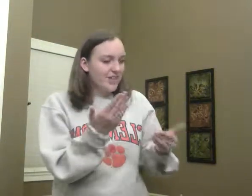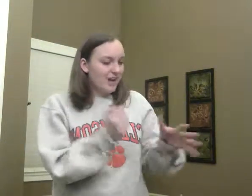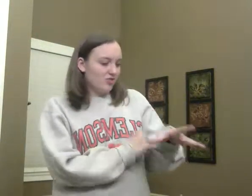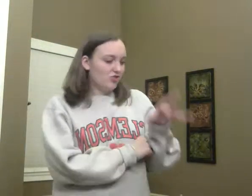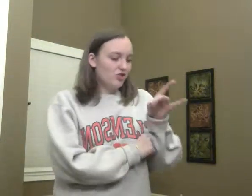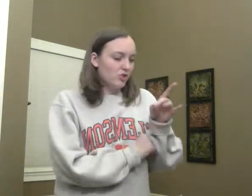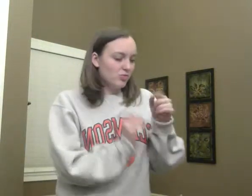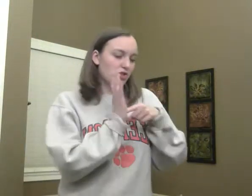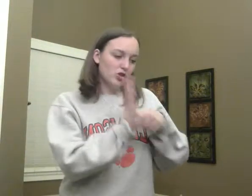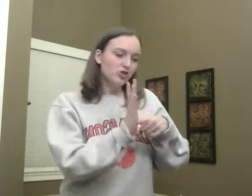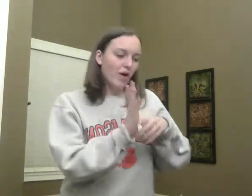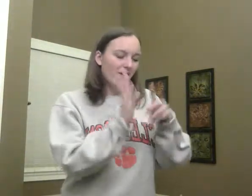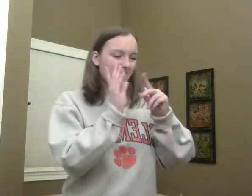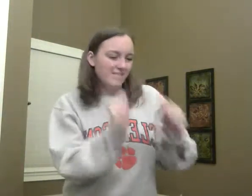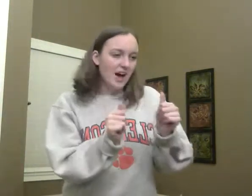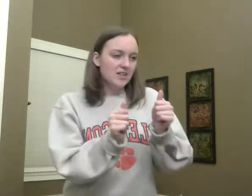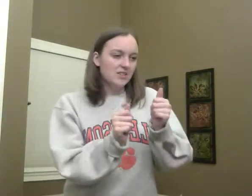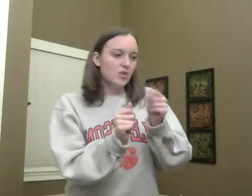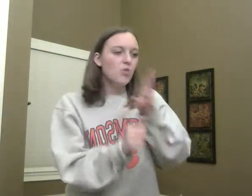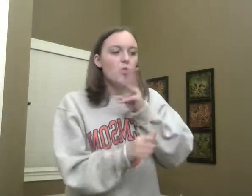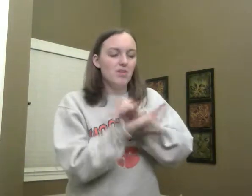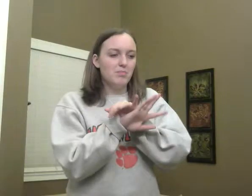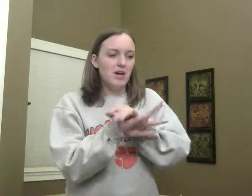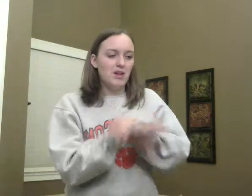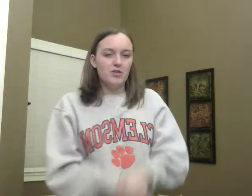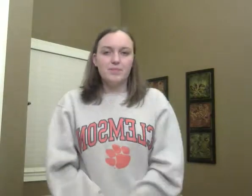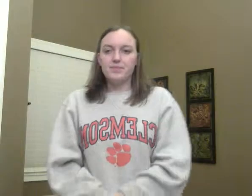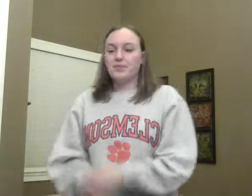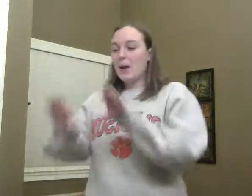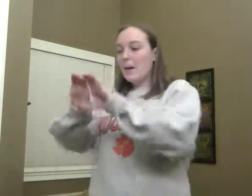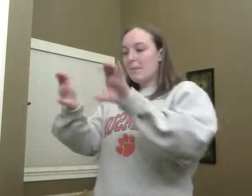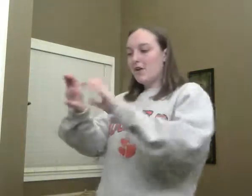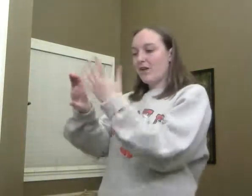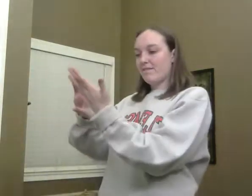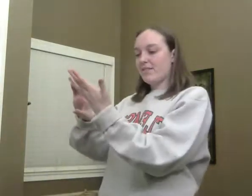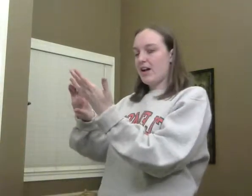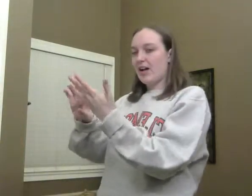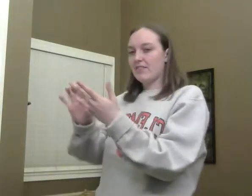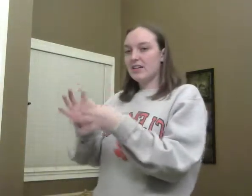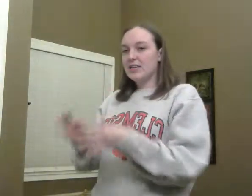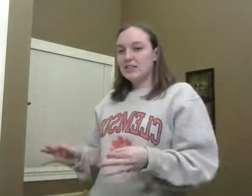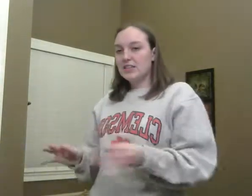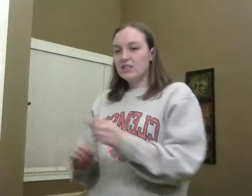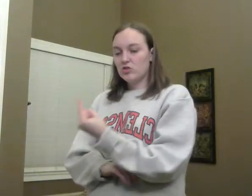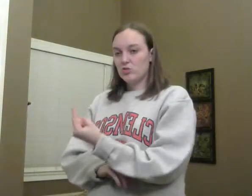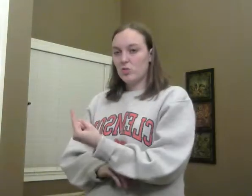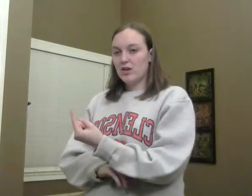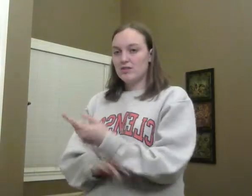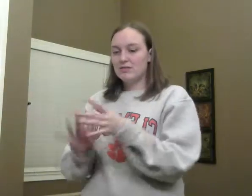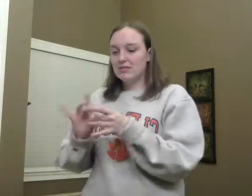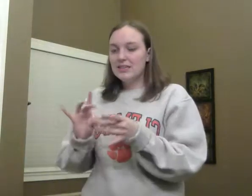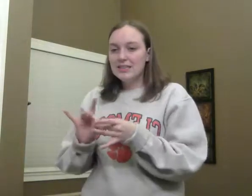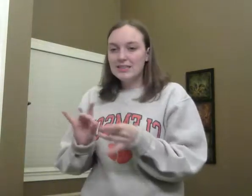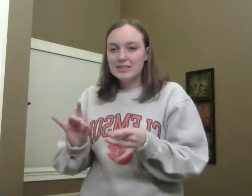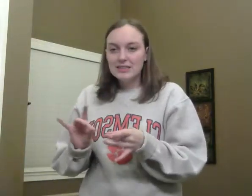water strider? Dylan, it's your turn. Paragraph 5, sentence 1 says, water striders also have very